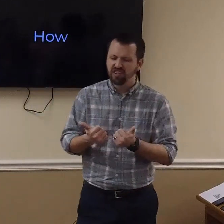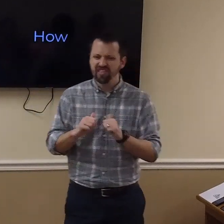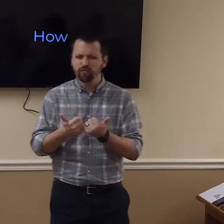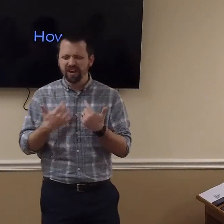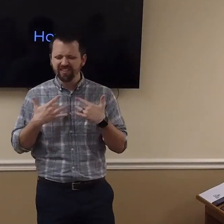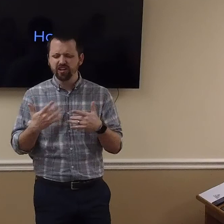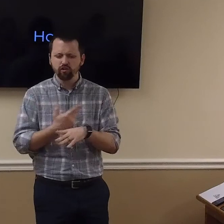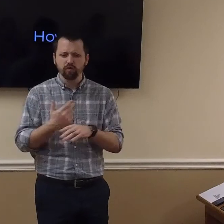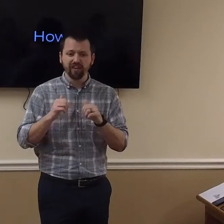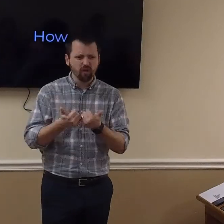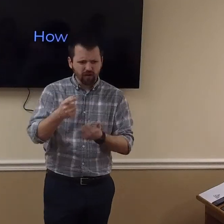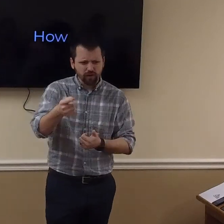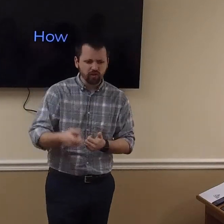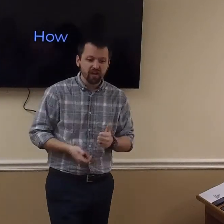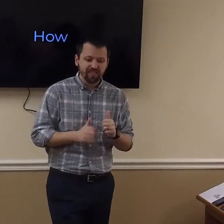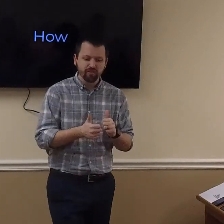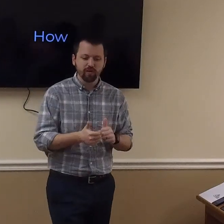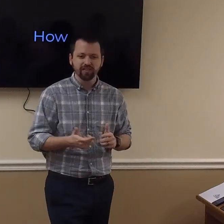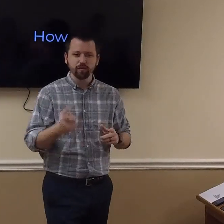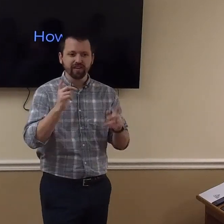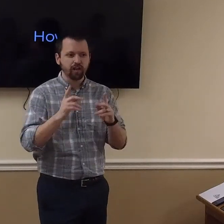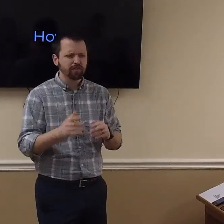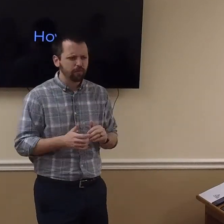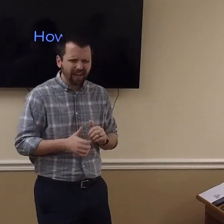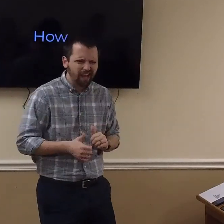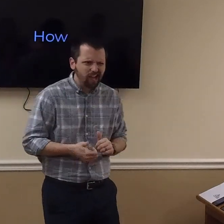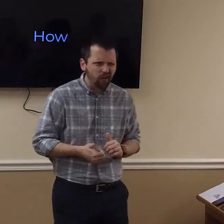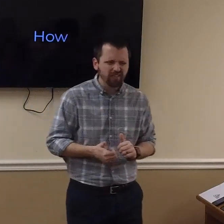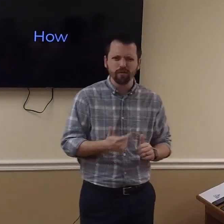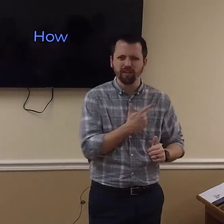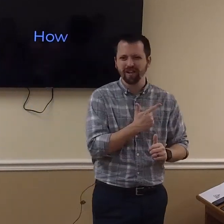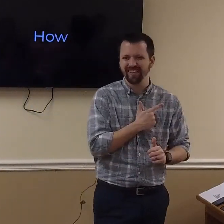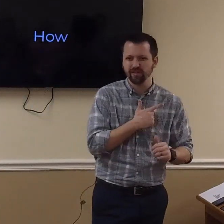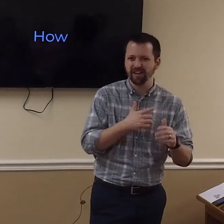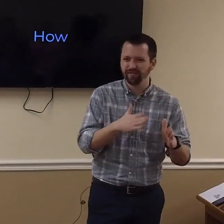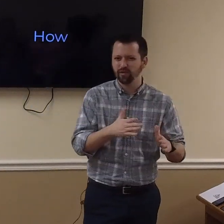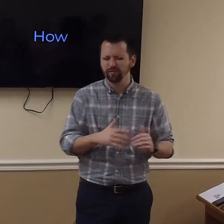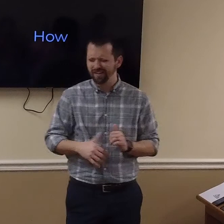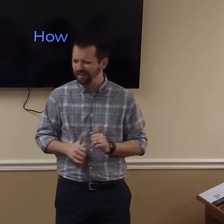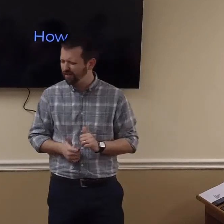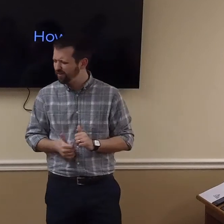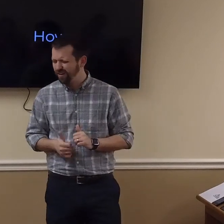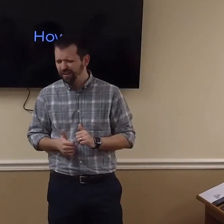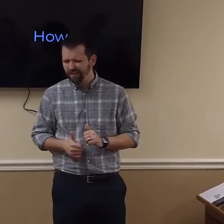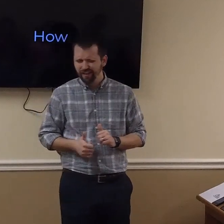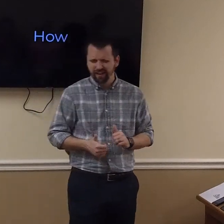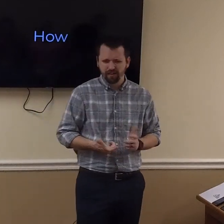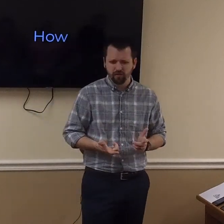This one I tend to use more like, oh, how are you? This one, someone's like telling me something, I'm like, how? It's kind of more like my lazy way of doing it. I'm like, how? Yeah,